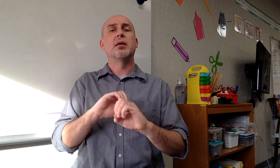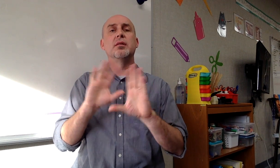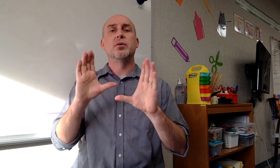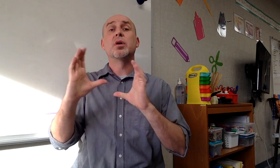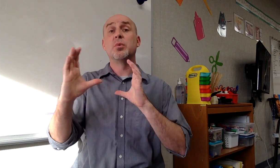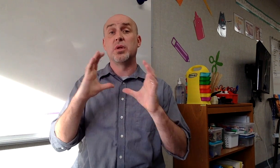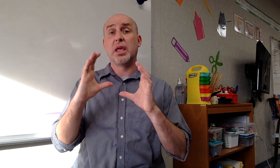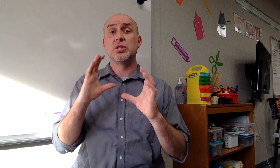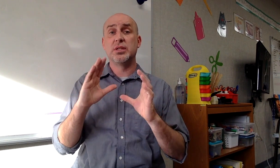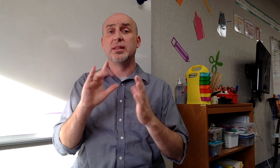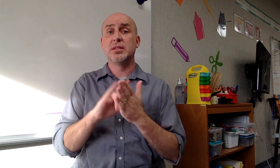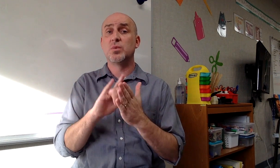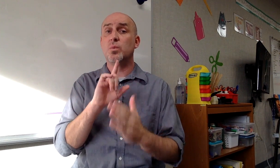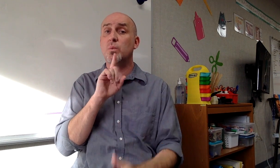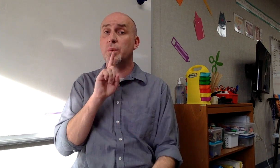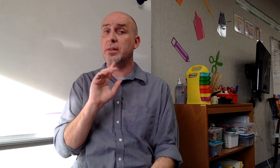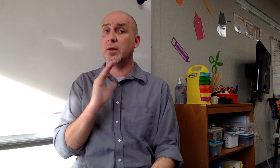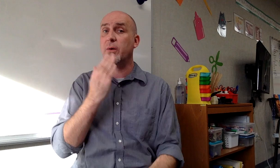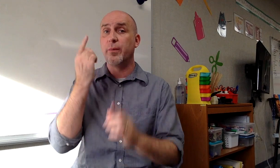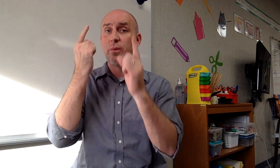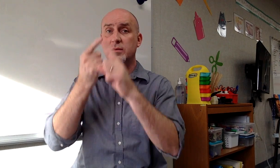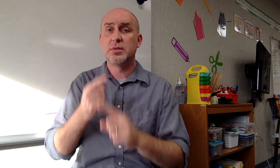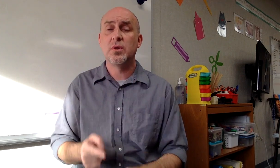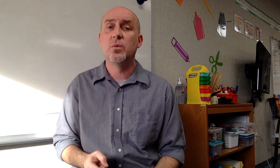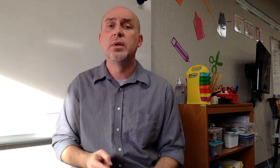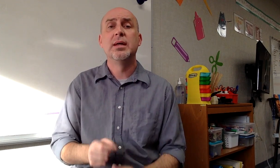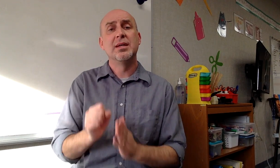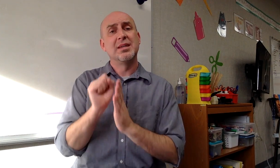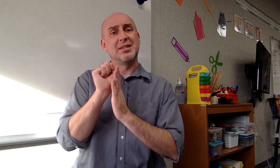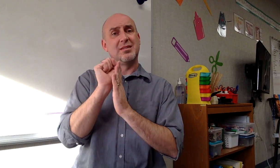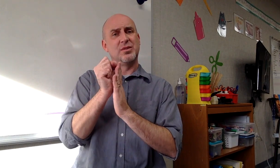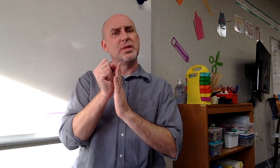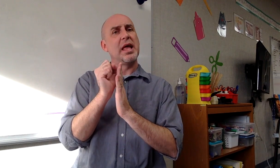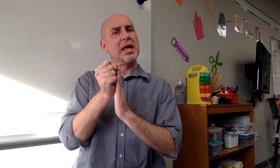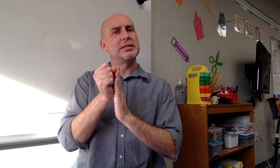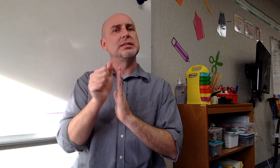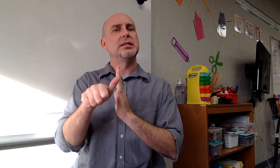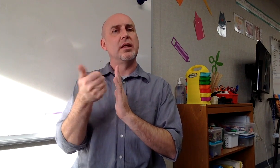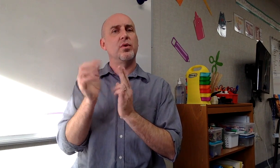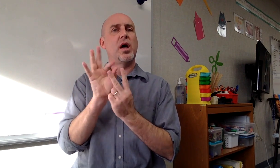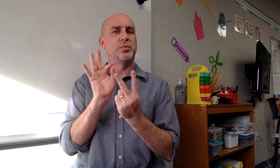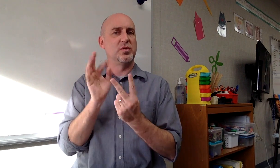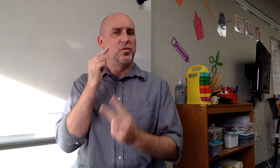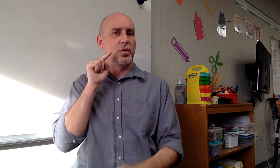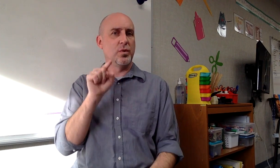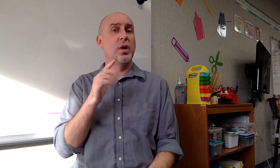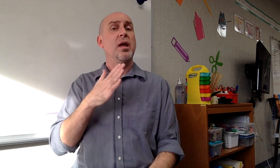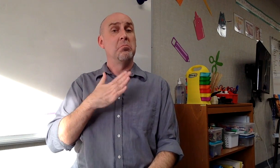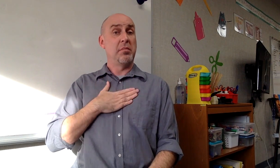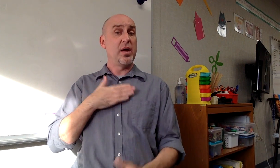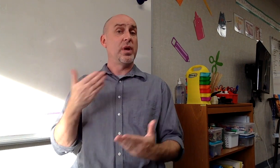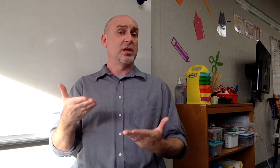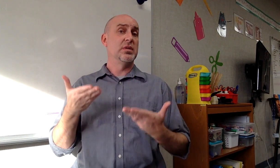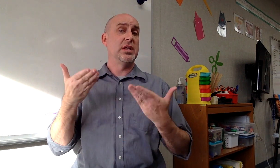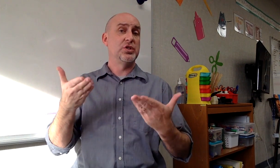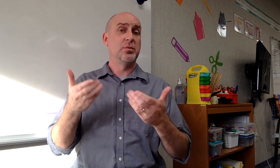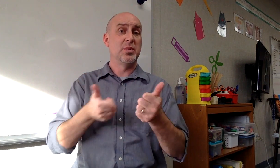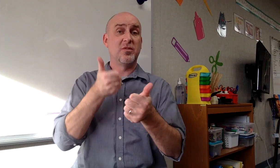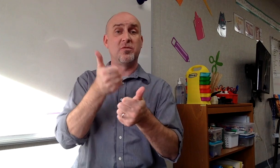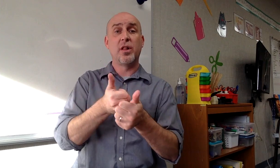clear communication, and that's really our goal. So doing the S is another option for you. My recommendation would be to follow